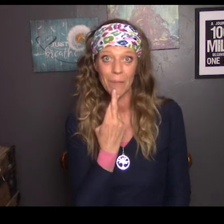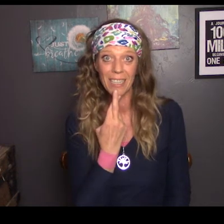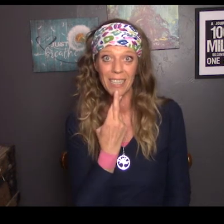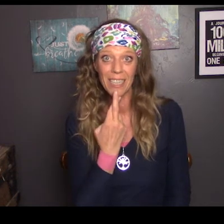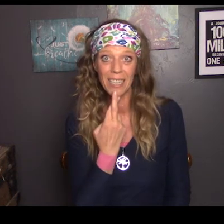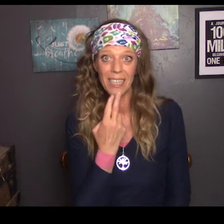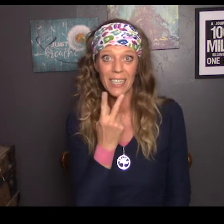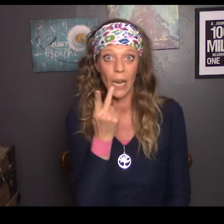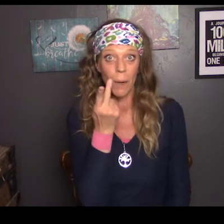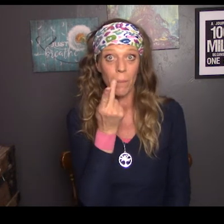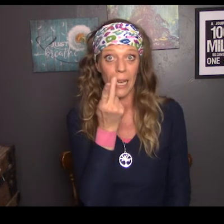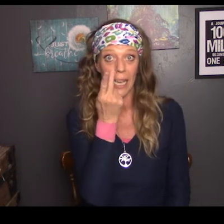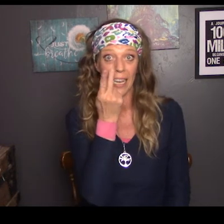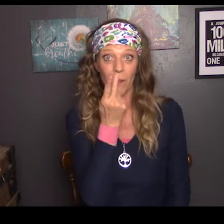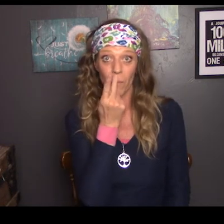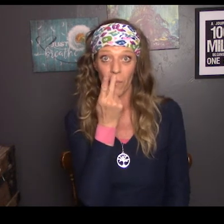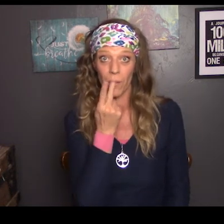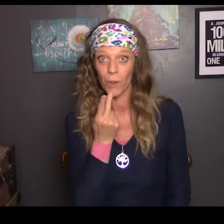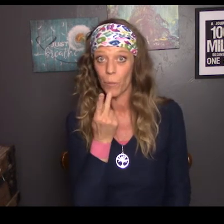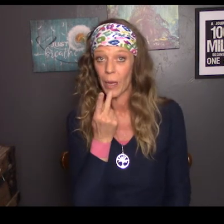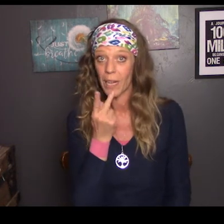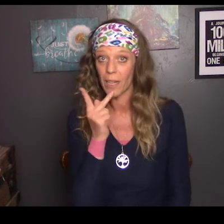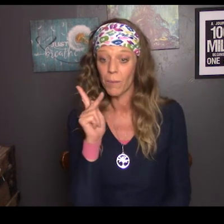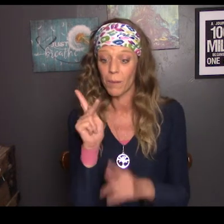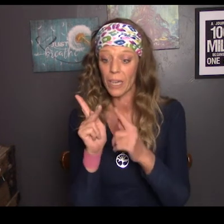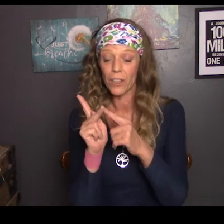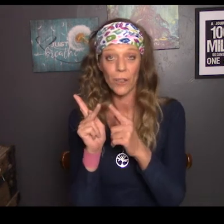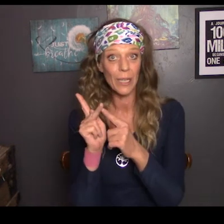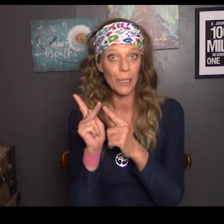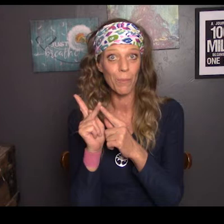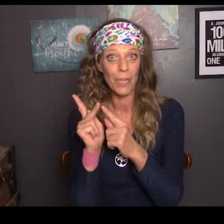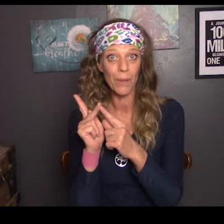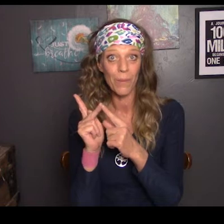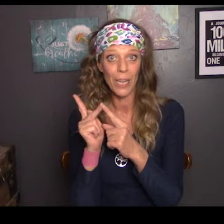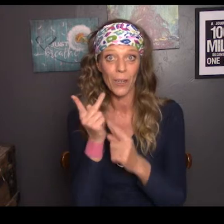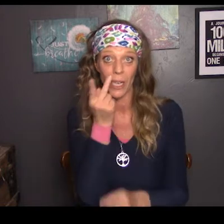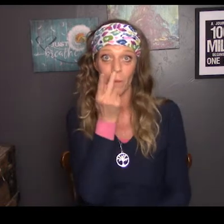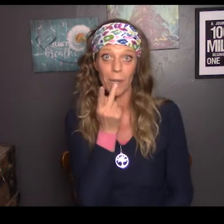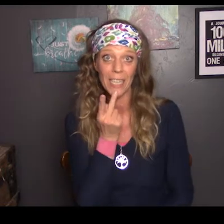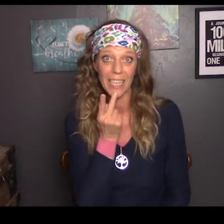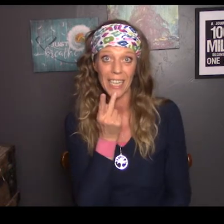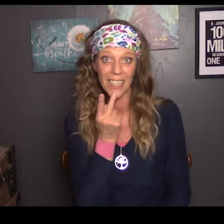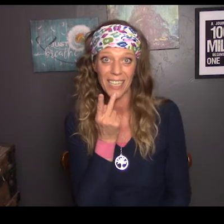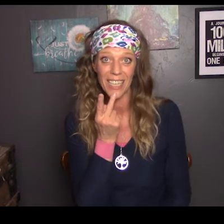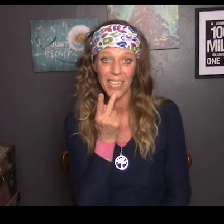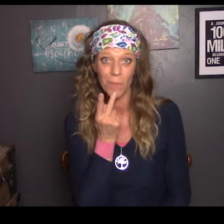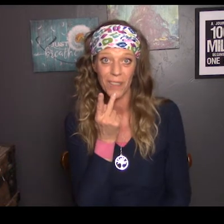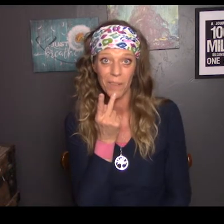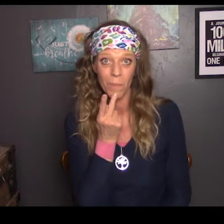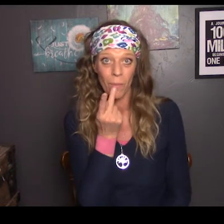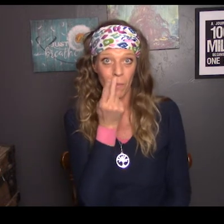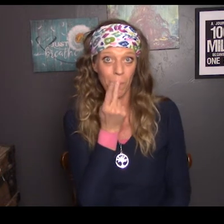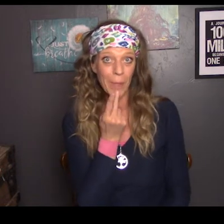lips. Pink for pink lips. Make sure it's your middle finger that's brushing down your lips.